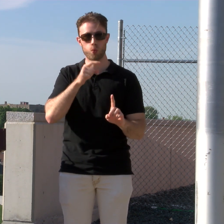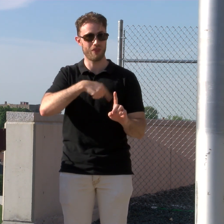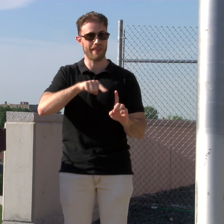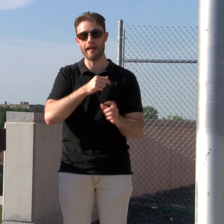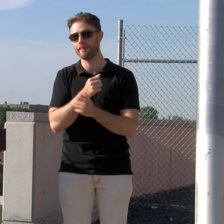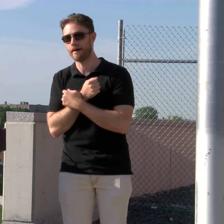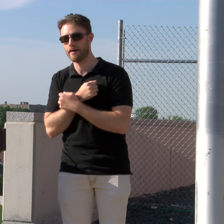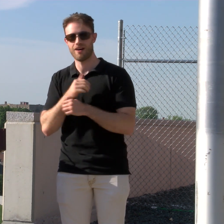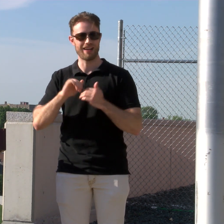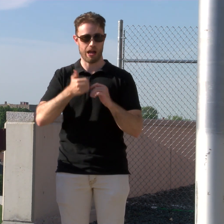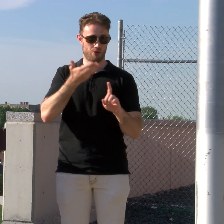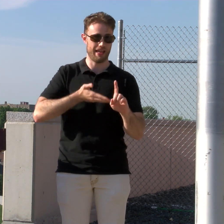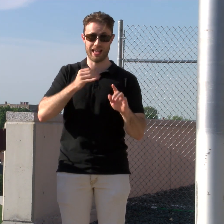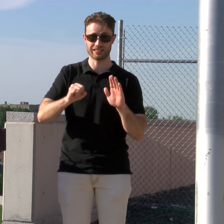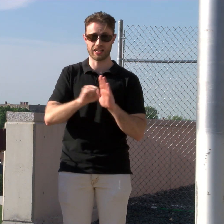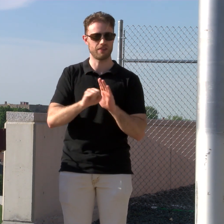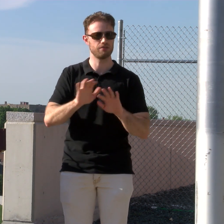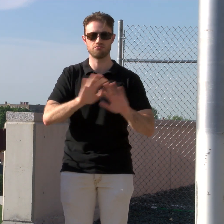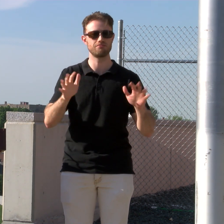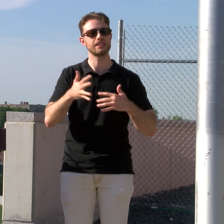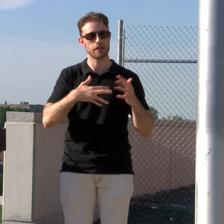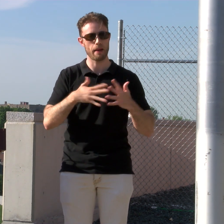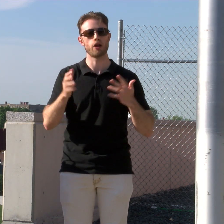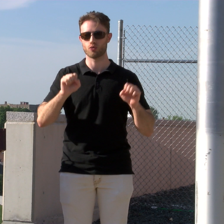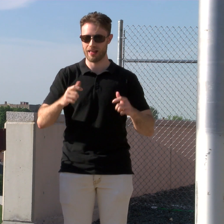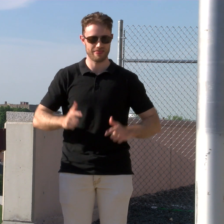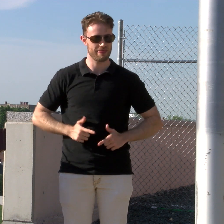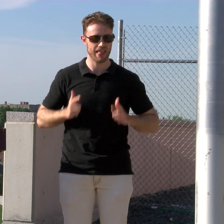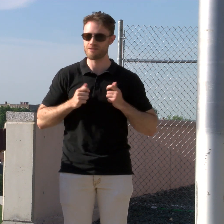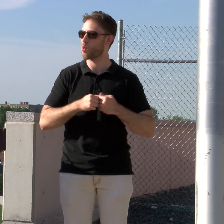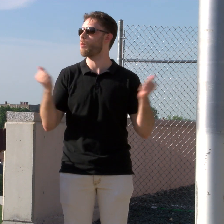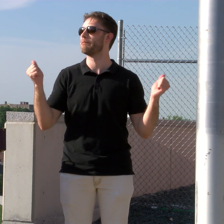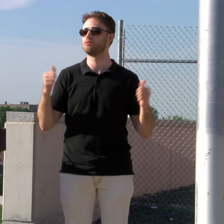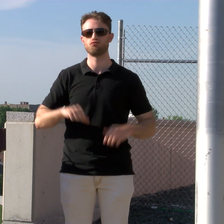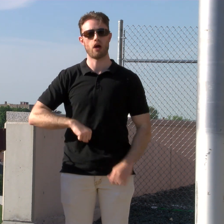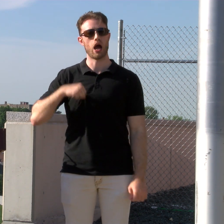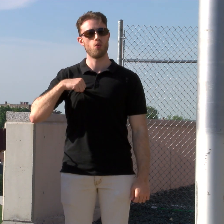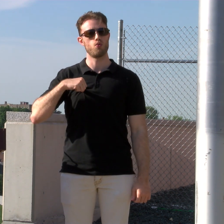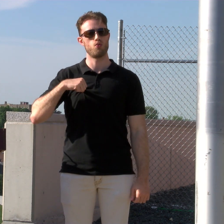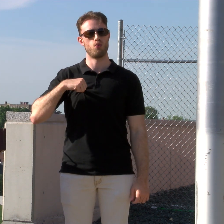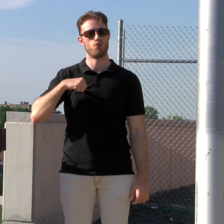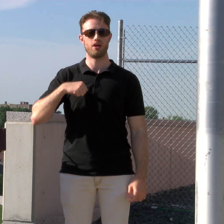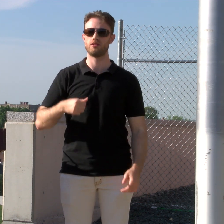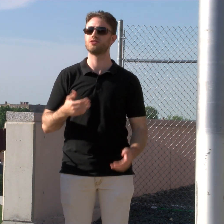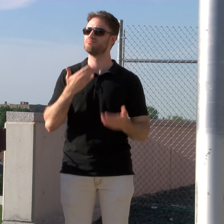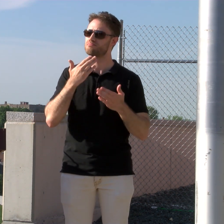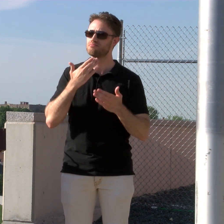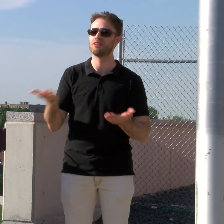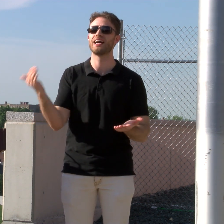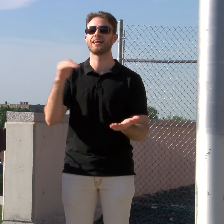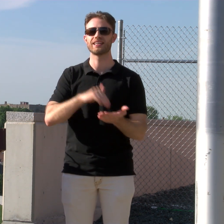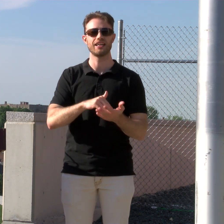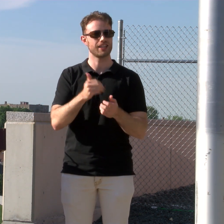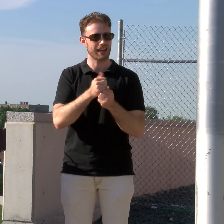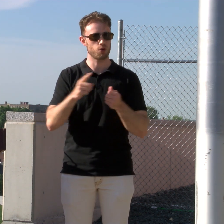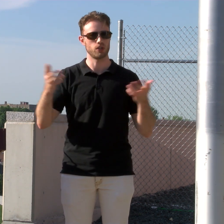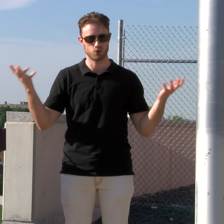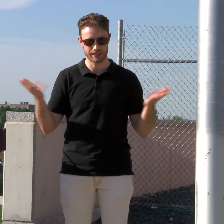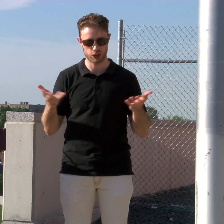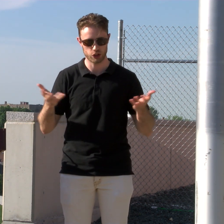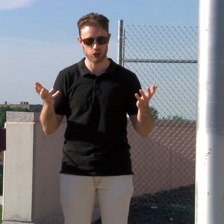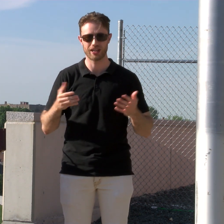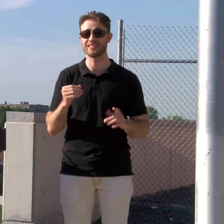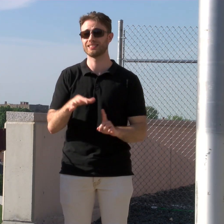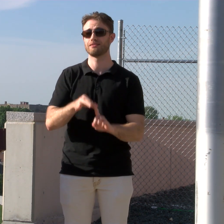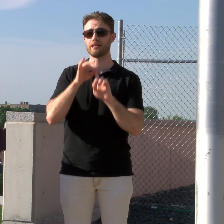or how they identify, can live openly and proudly. Thank you again to everyone who's here,